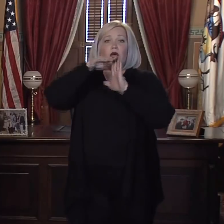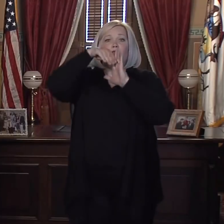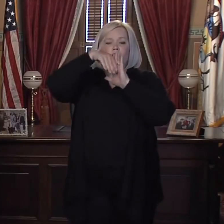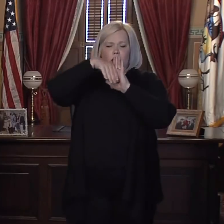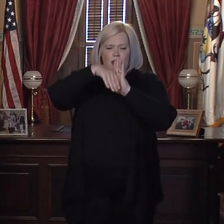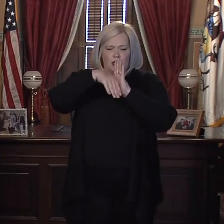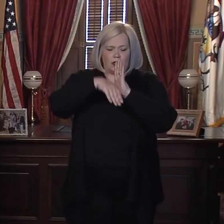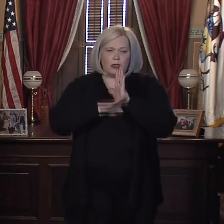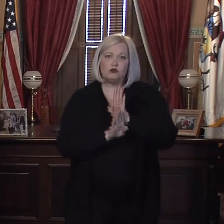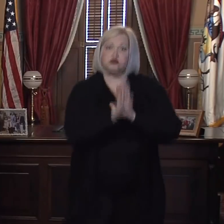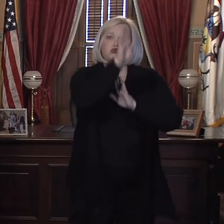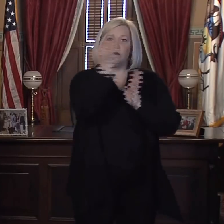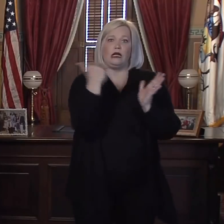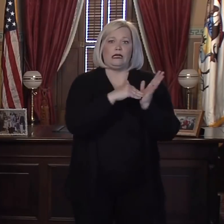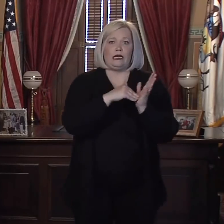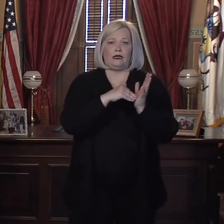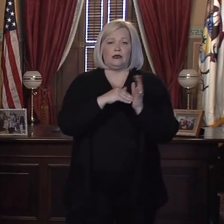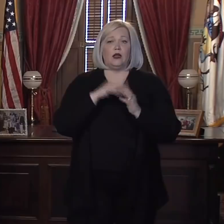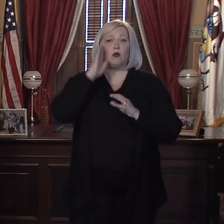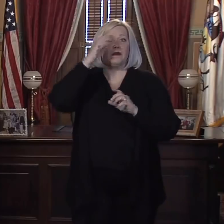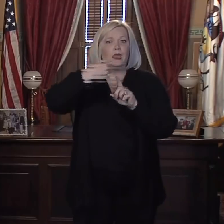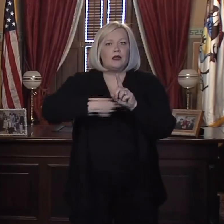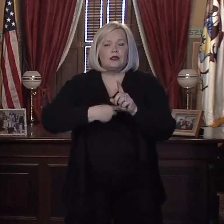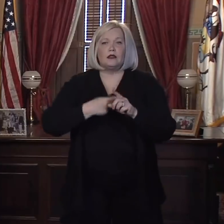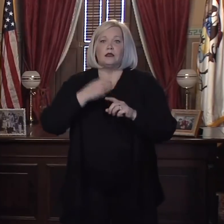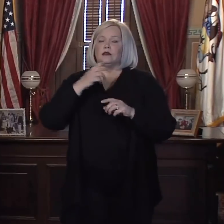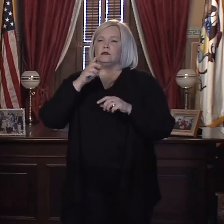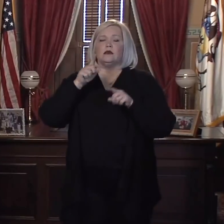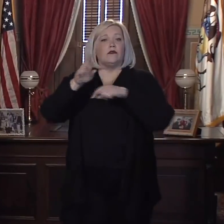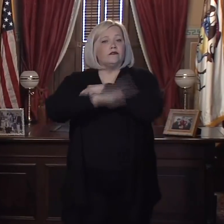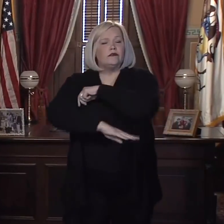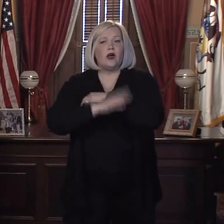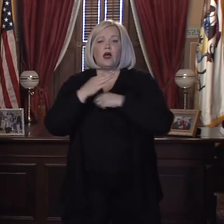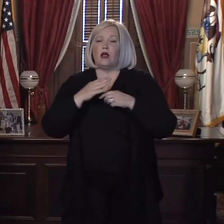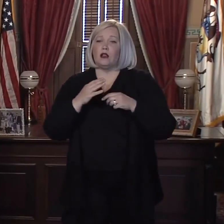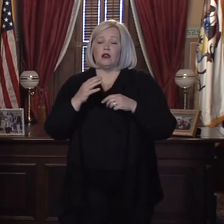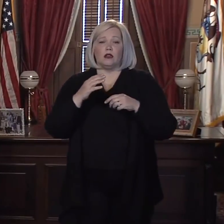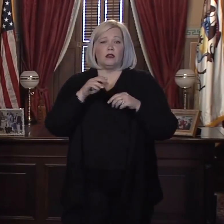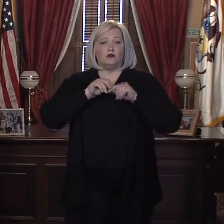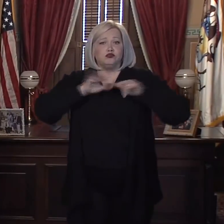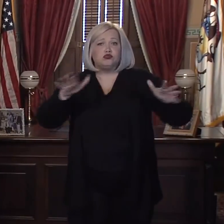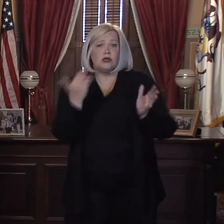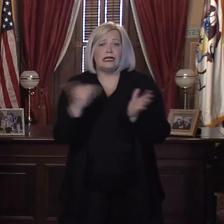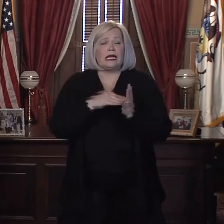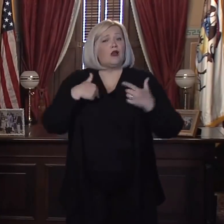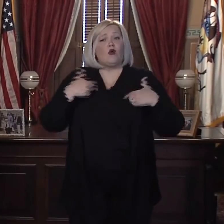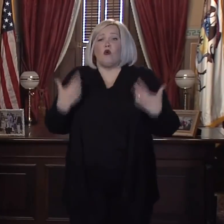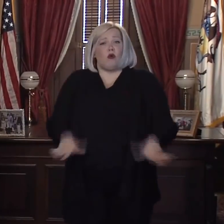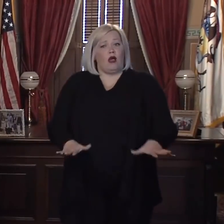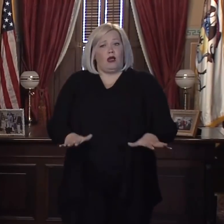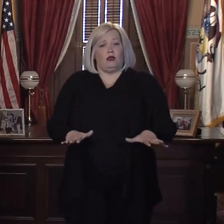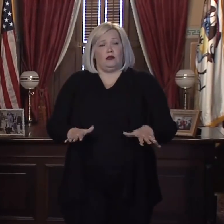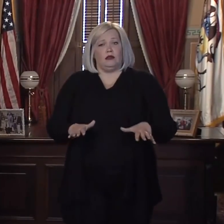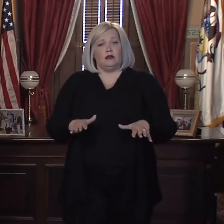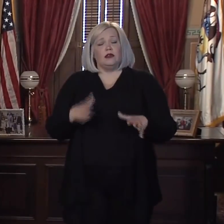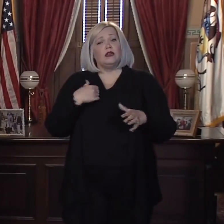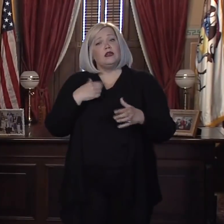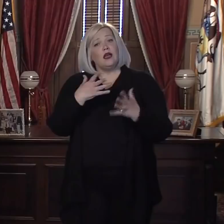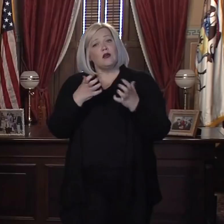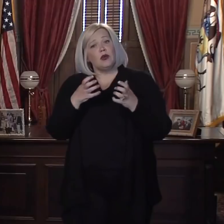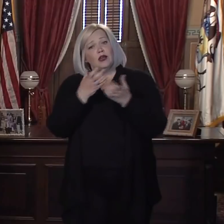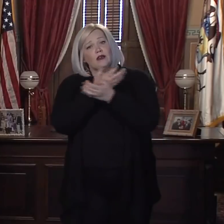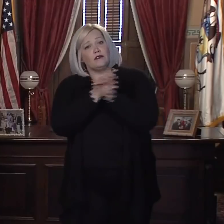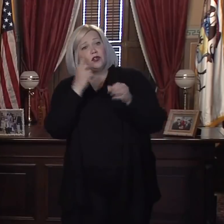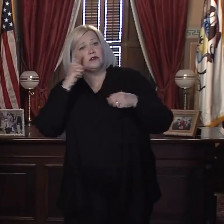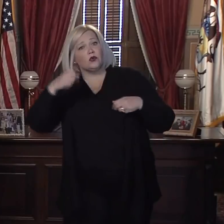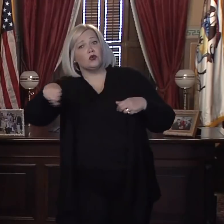in a month, not in the fall. We want to avoid that at all costs. And I want you to have your freedom. I want to have